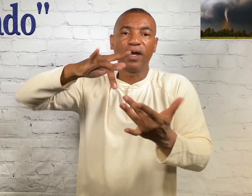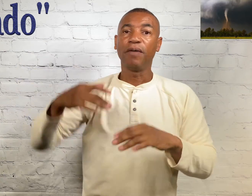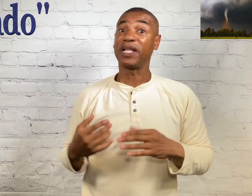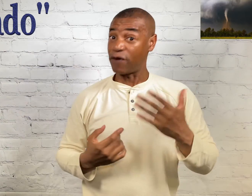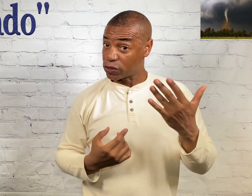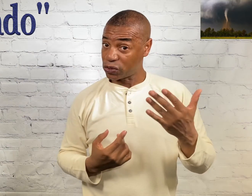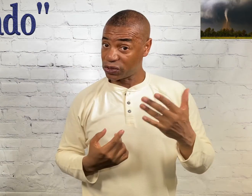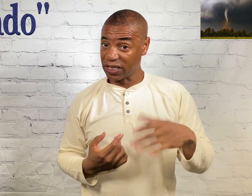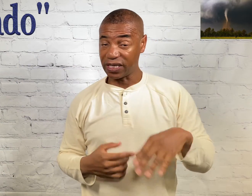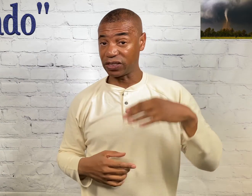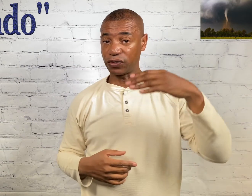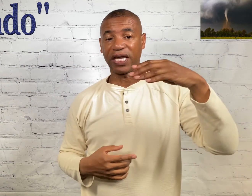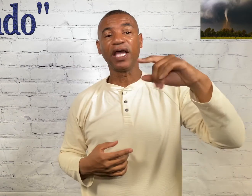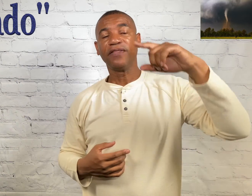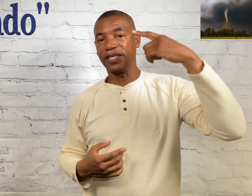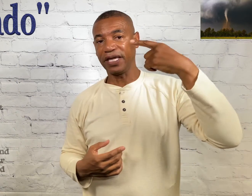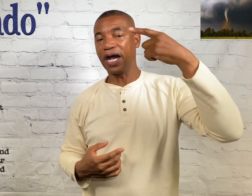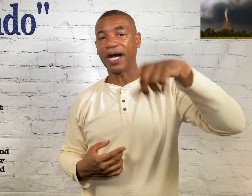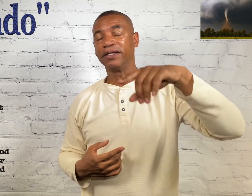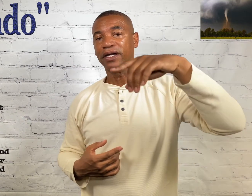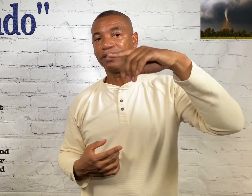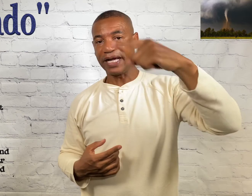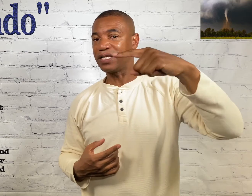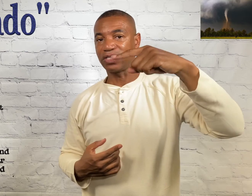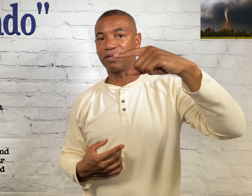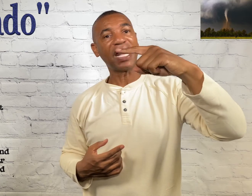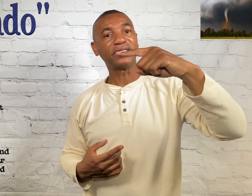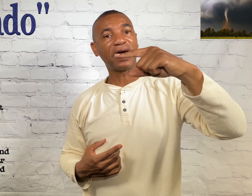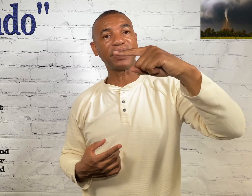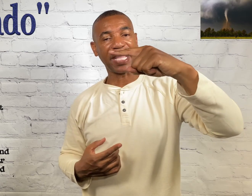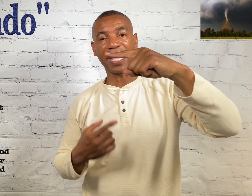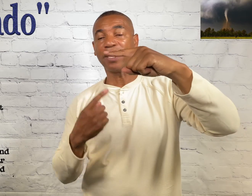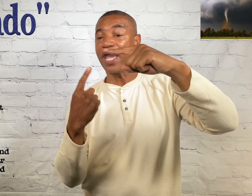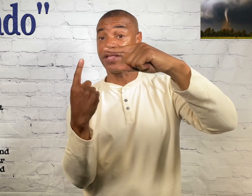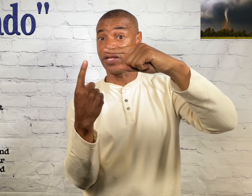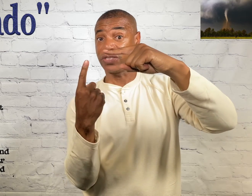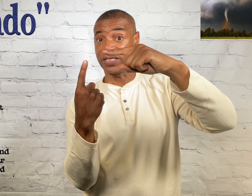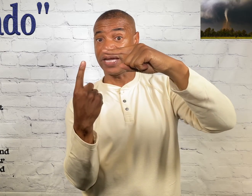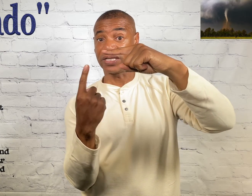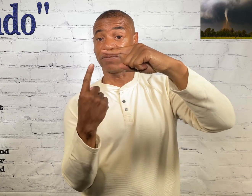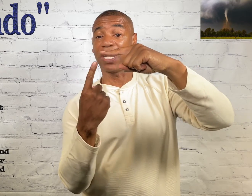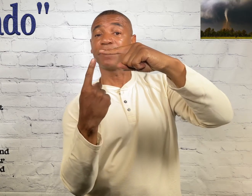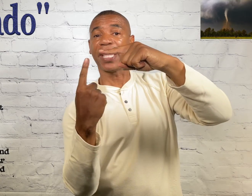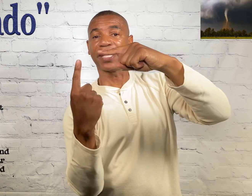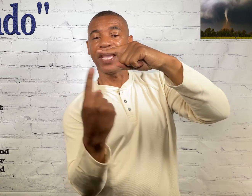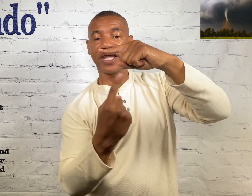But I've also seen this. They'll take the index of the non-dominant hand, and then they'll take the index of the dominant hand, and they'll